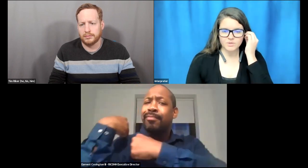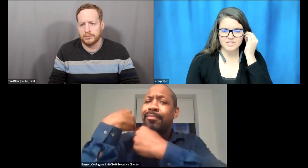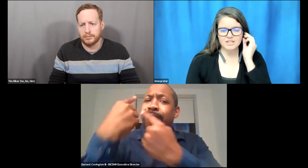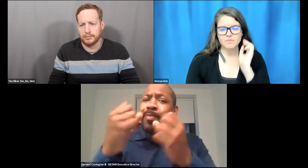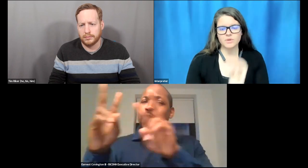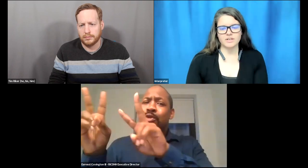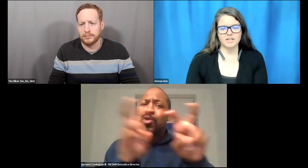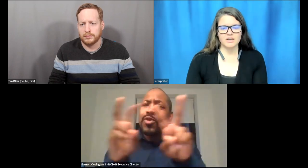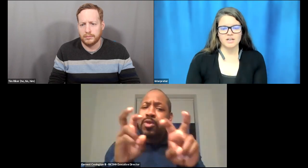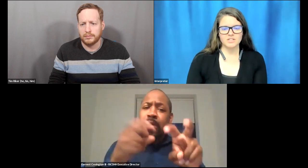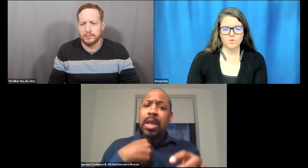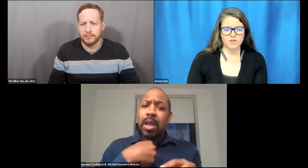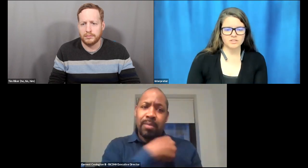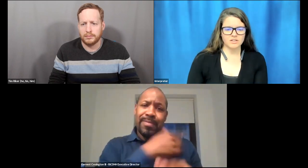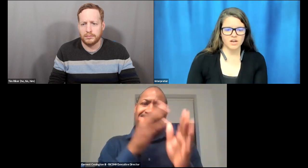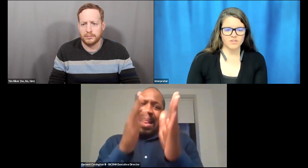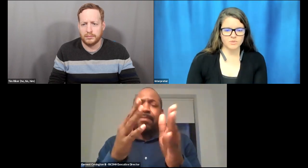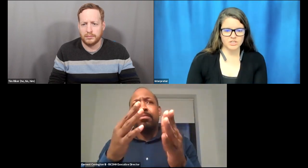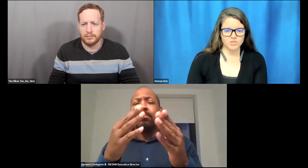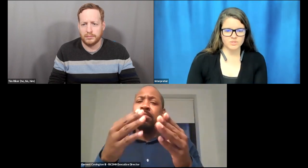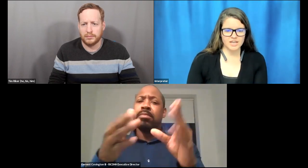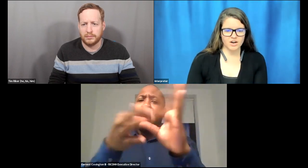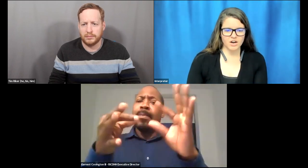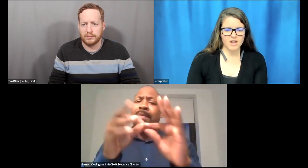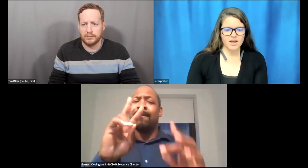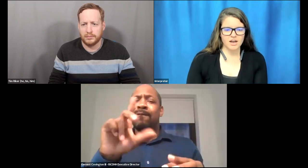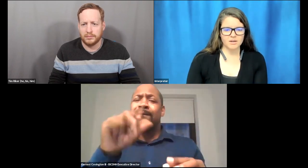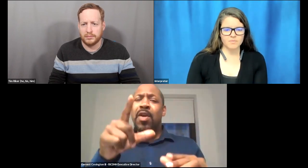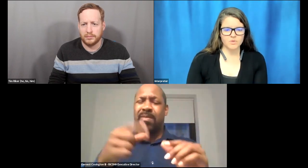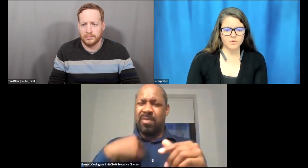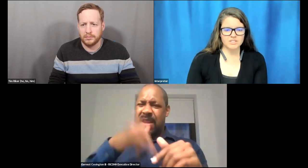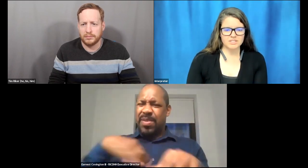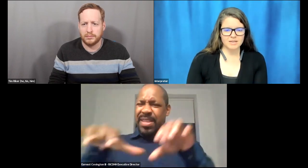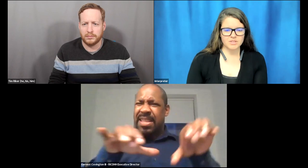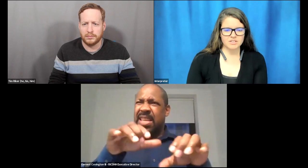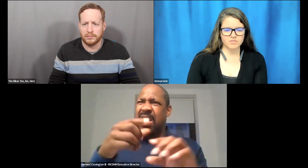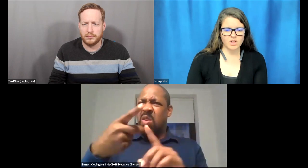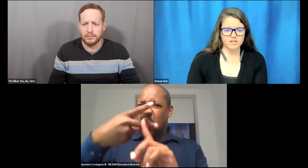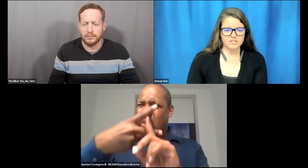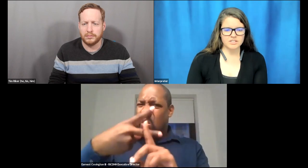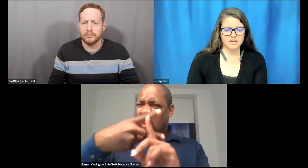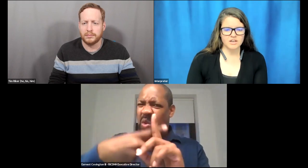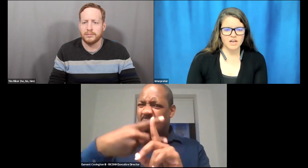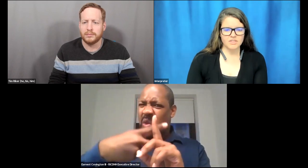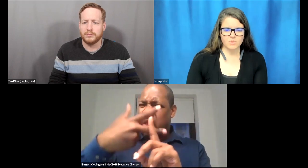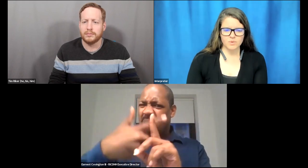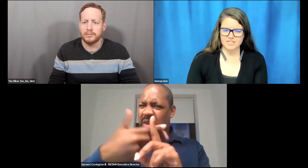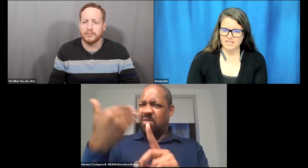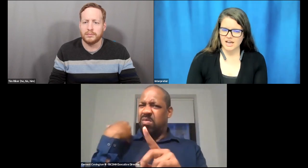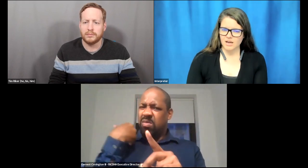BIPOC community, historically, a lot of those issues there, those statements and vlogs I think we did that